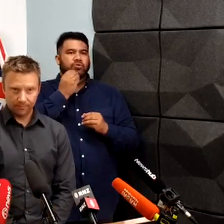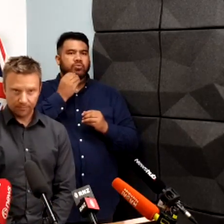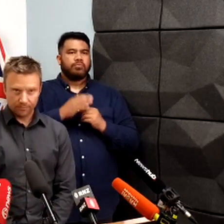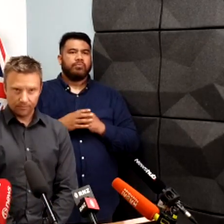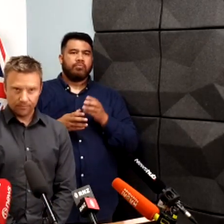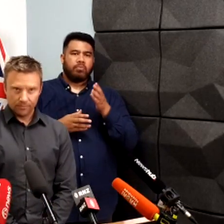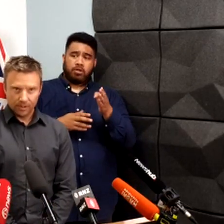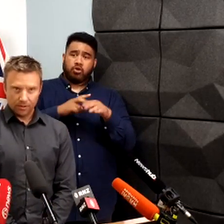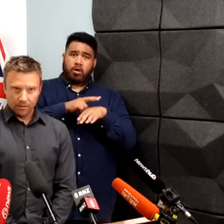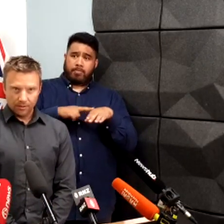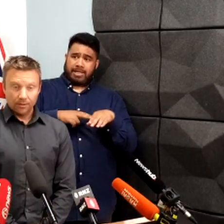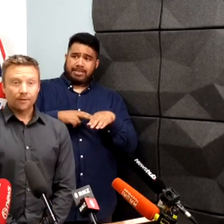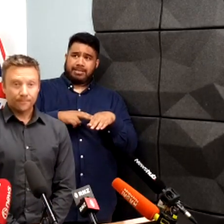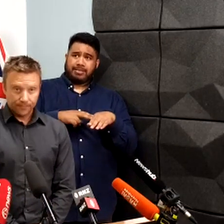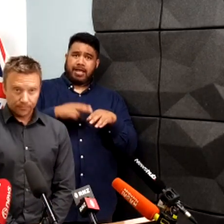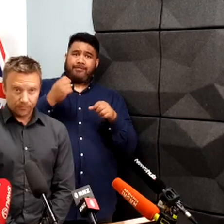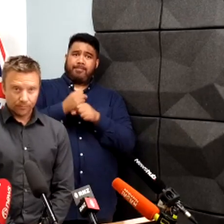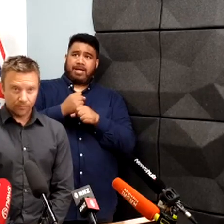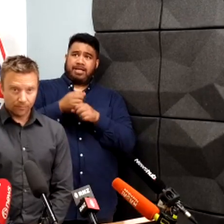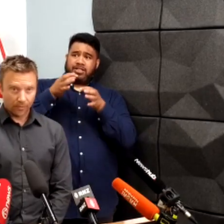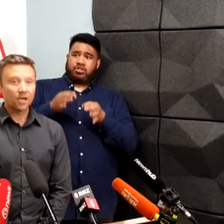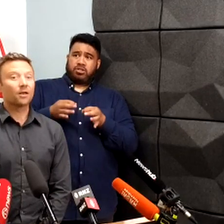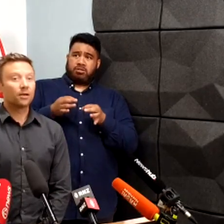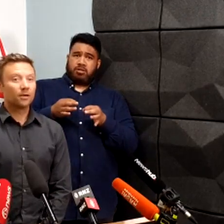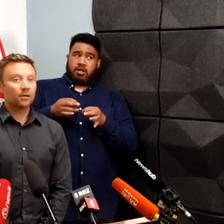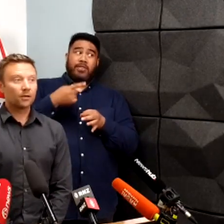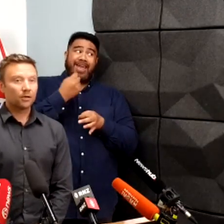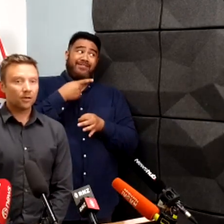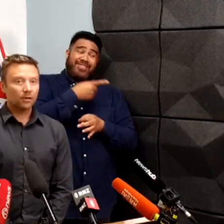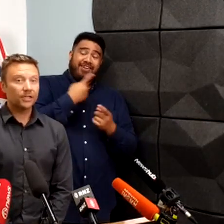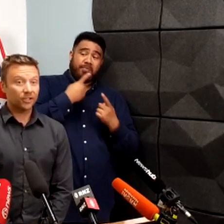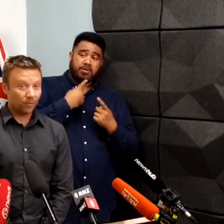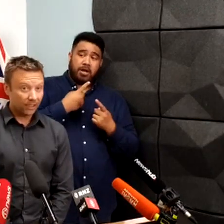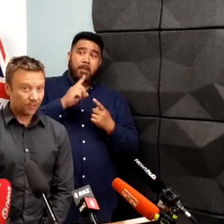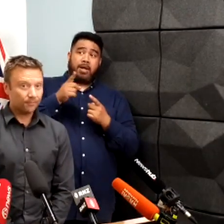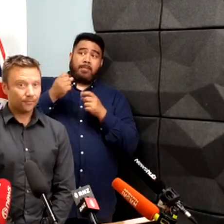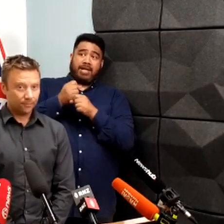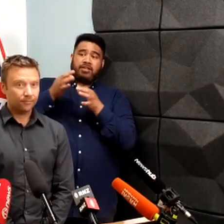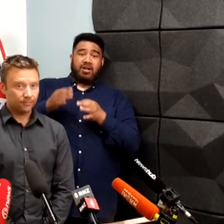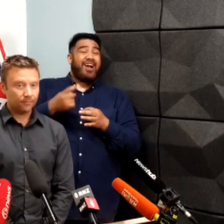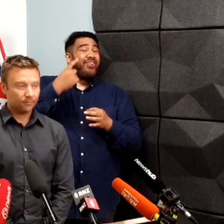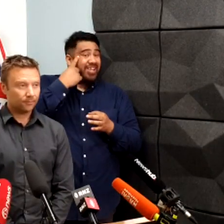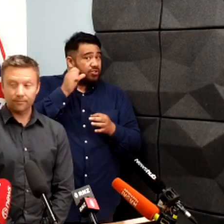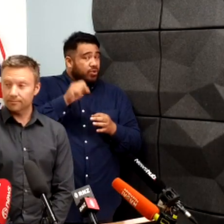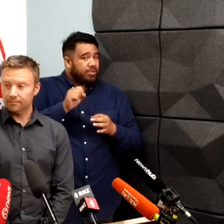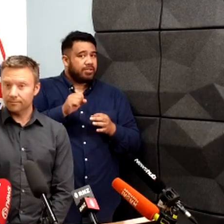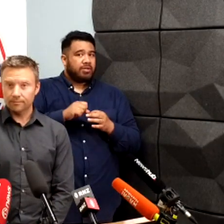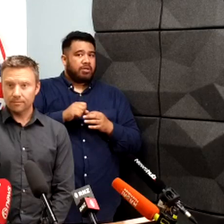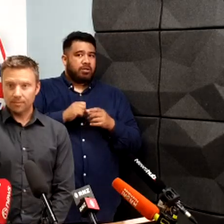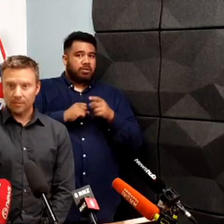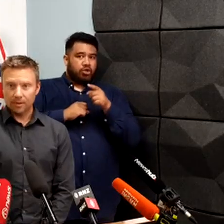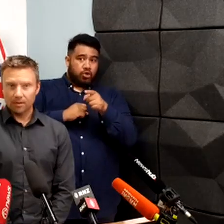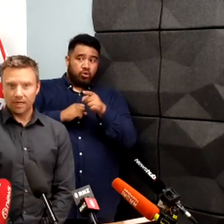fair to say that police have made the decision to re-enter tomorrow and they've had this latest information on their desk? Yes, I believe so. Who believes